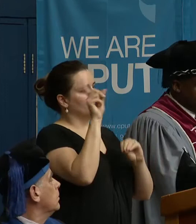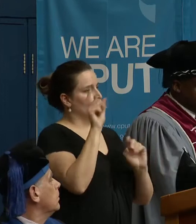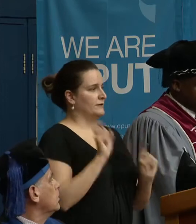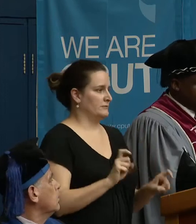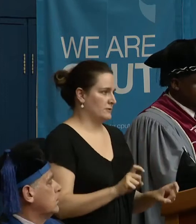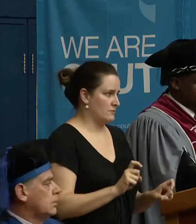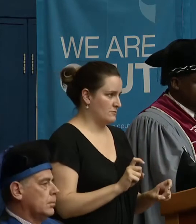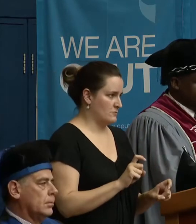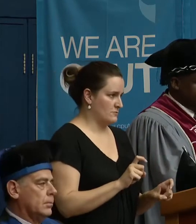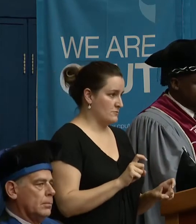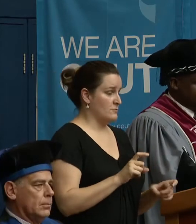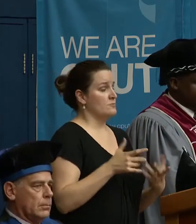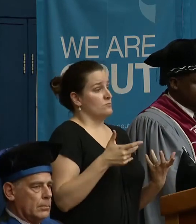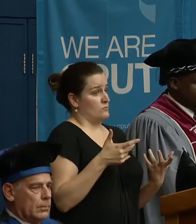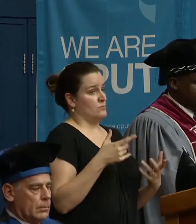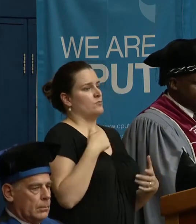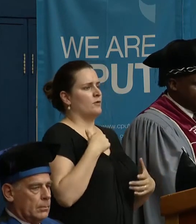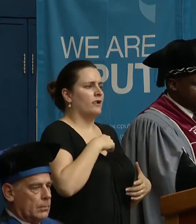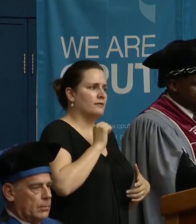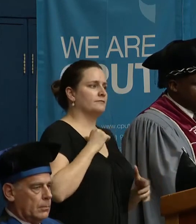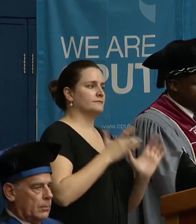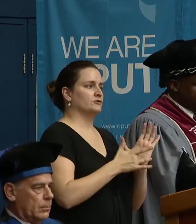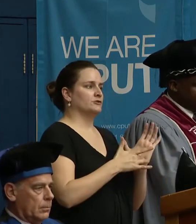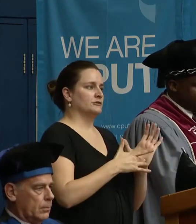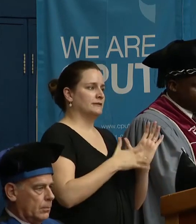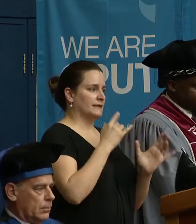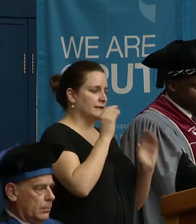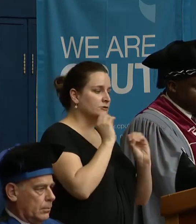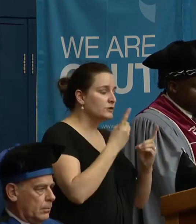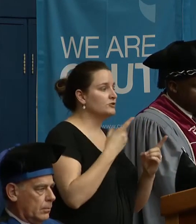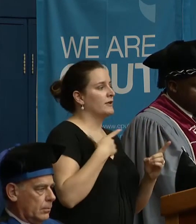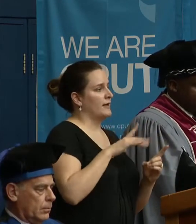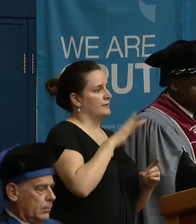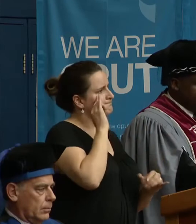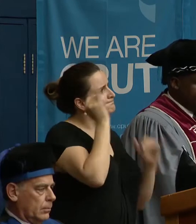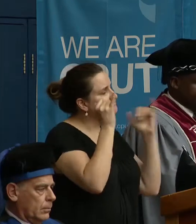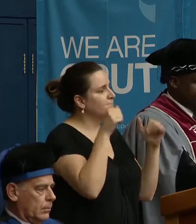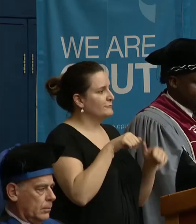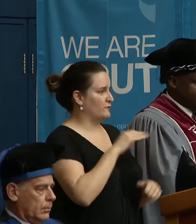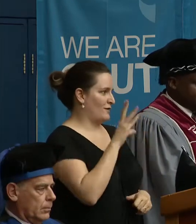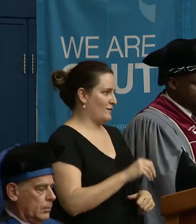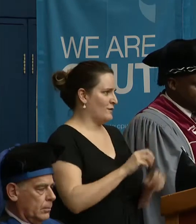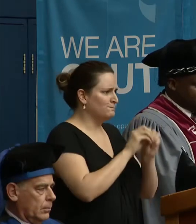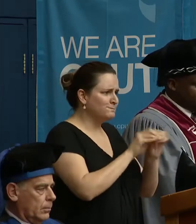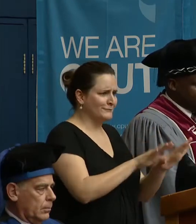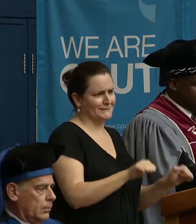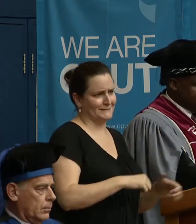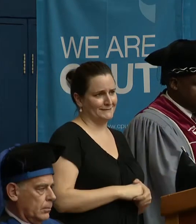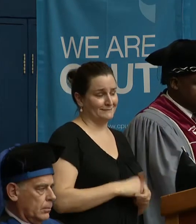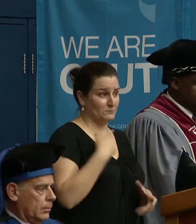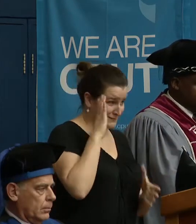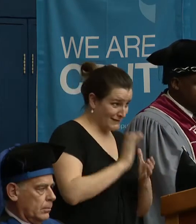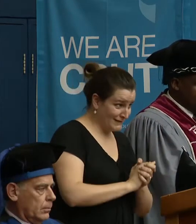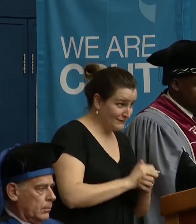Our vision is to be at the heart of technology education and innovation in Africa. And we believe that through technology and